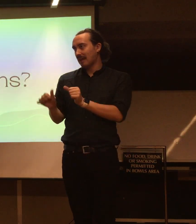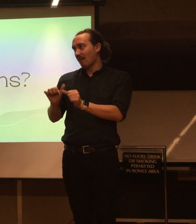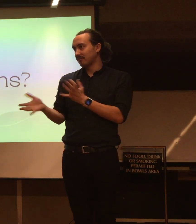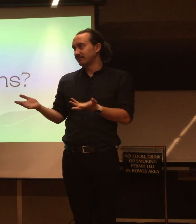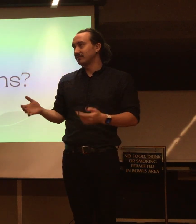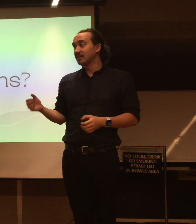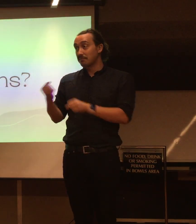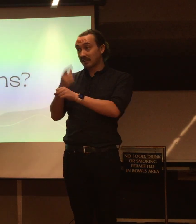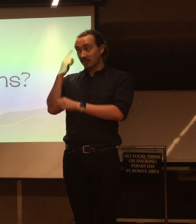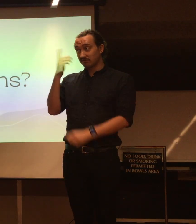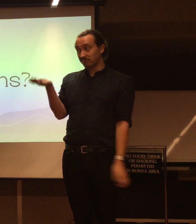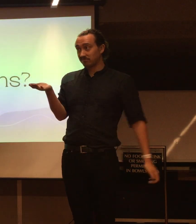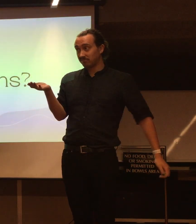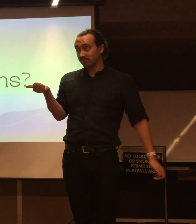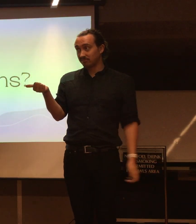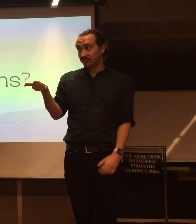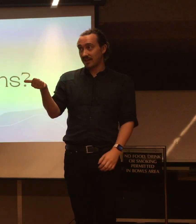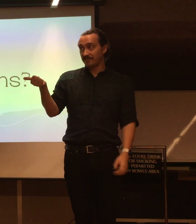Does that make sense?